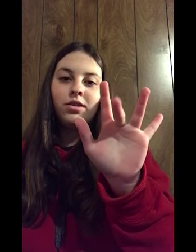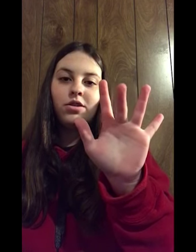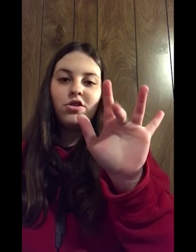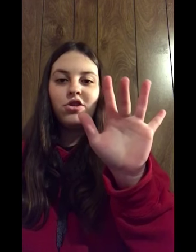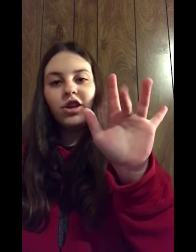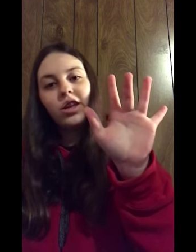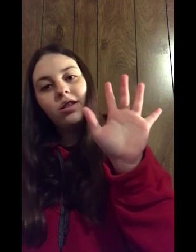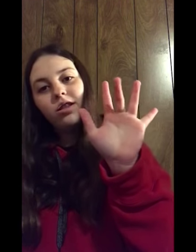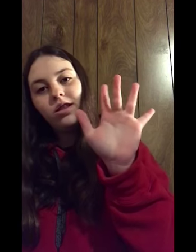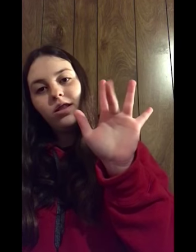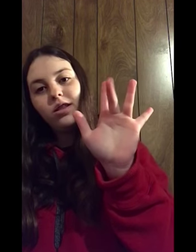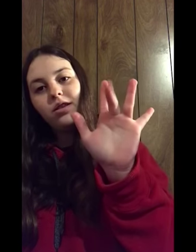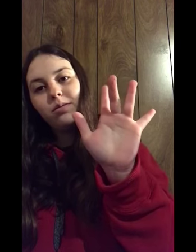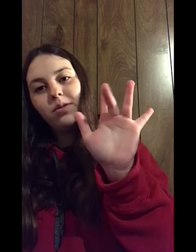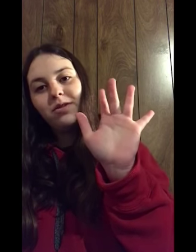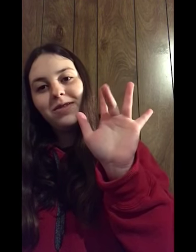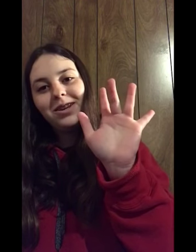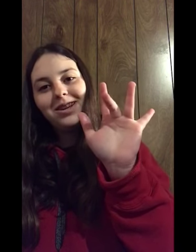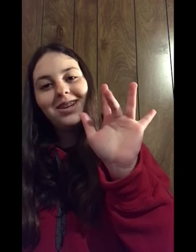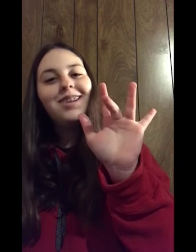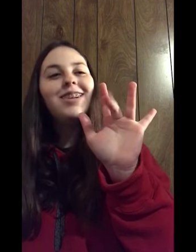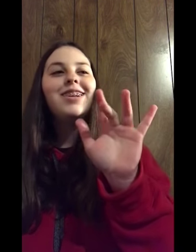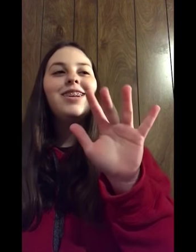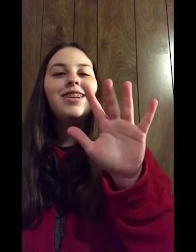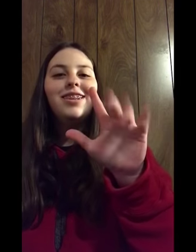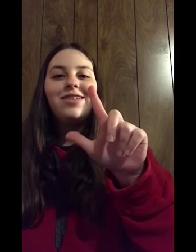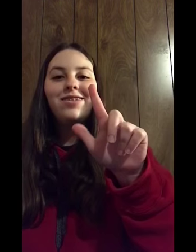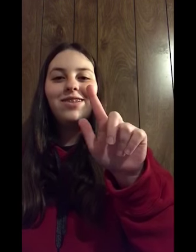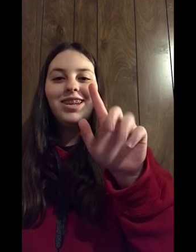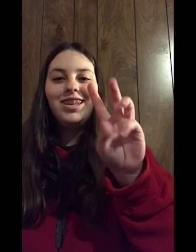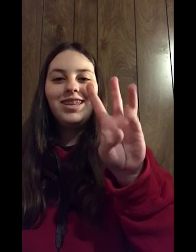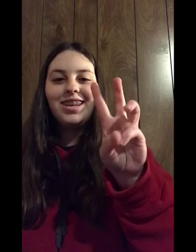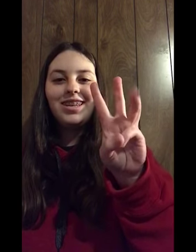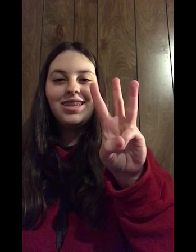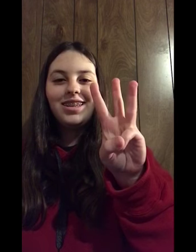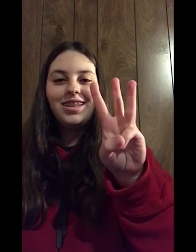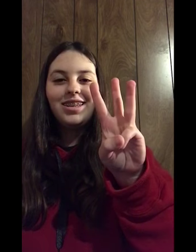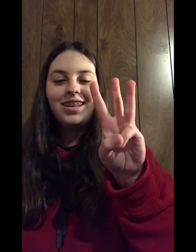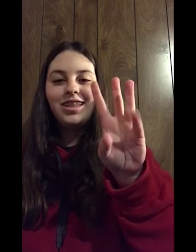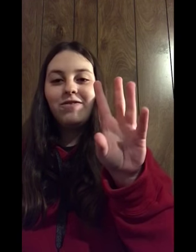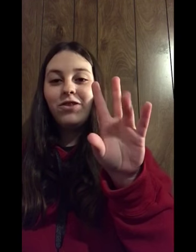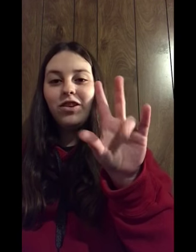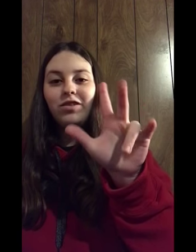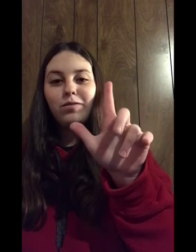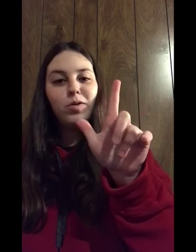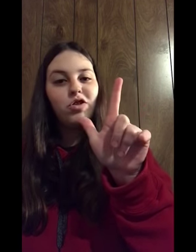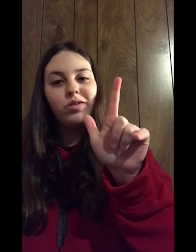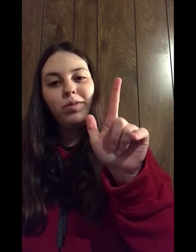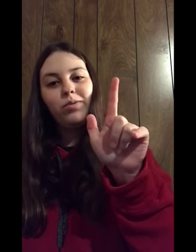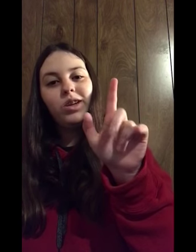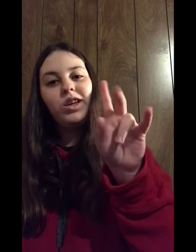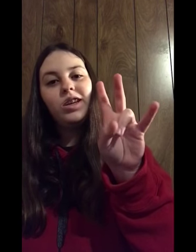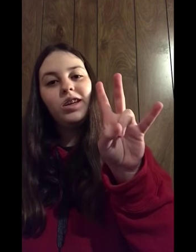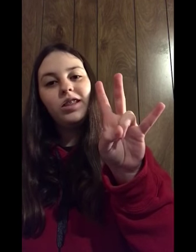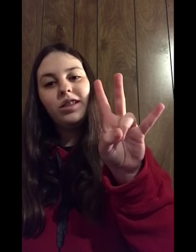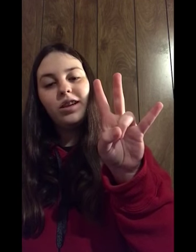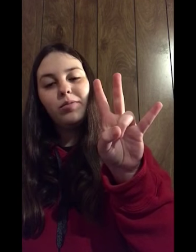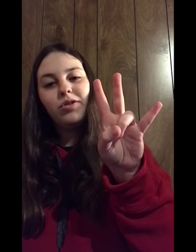Just shaking. And little finger. 26. And then for the last one, it's just going to be 20, and that number.